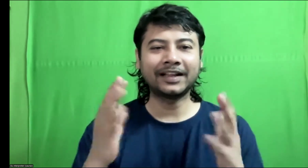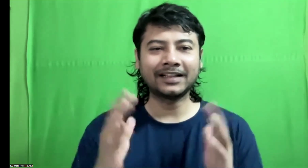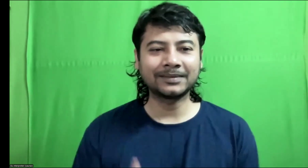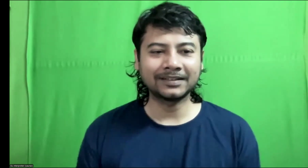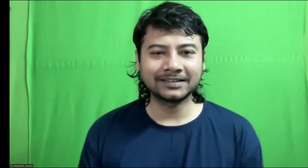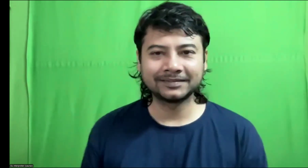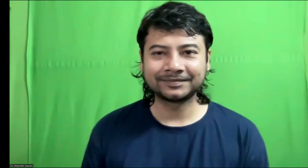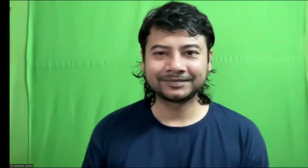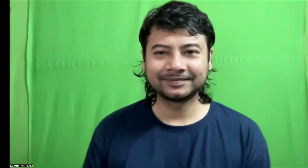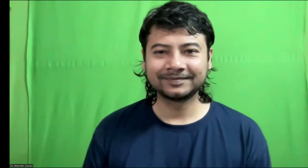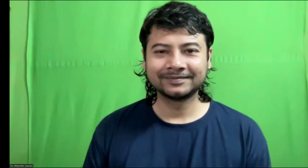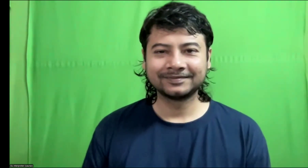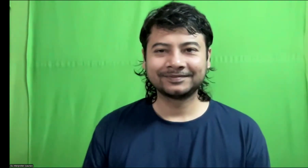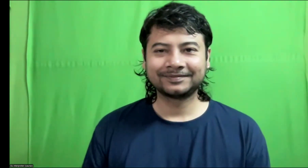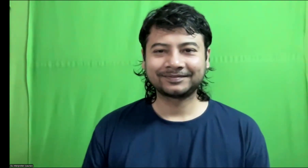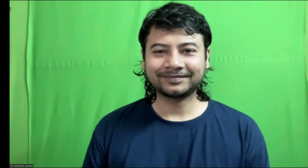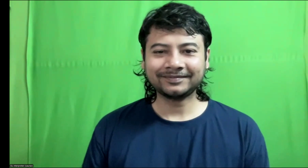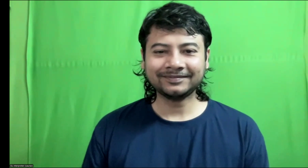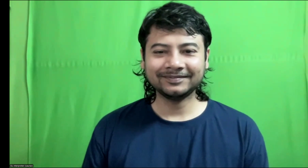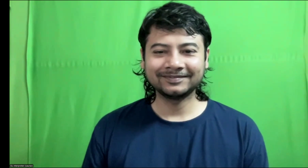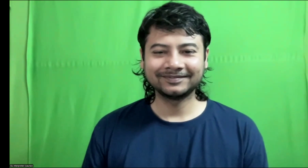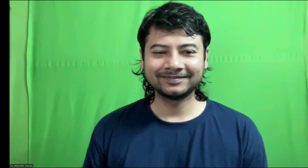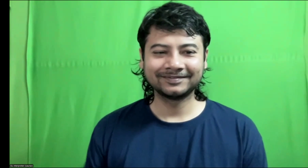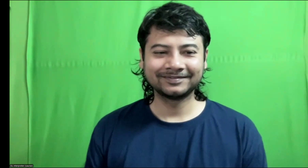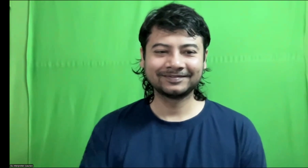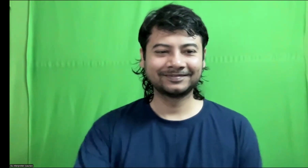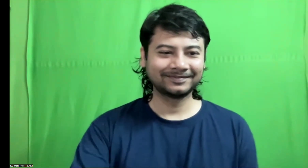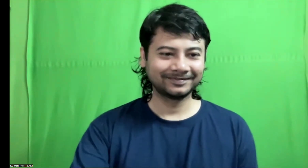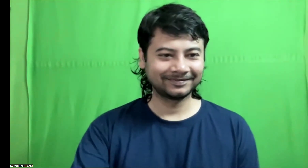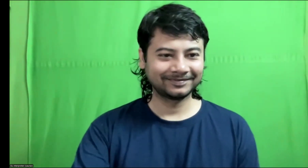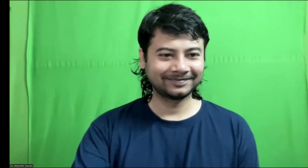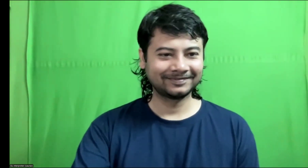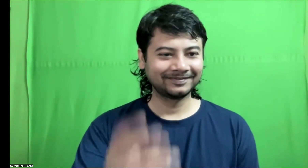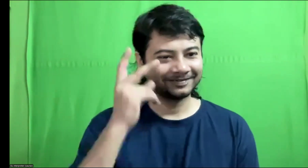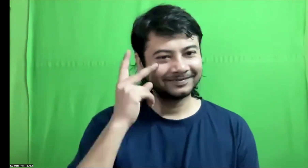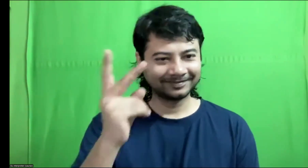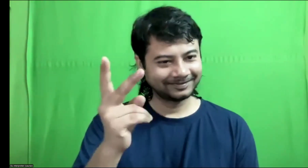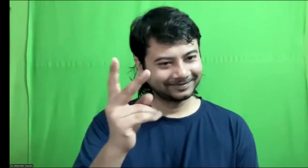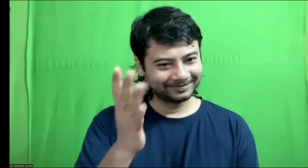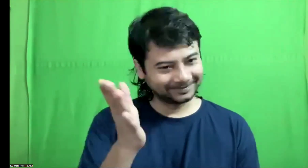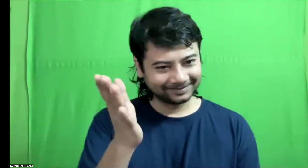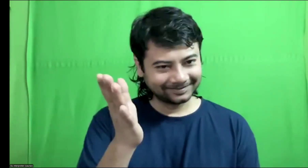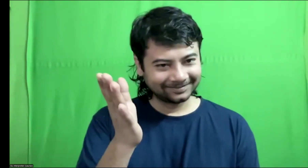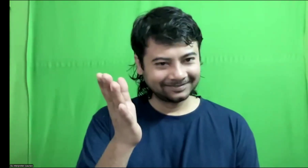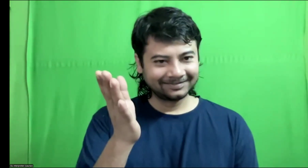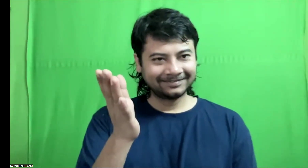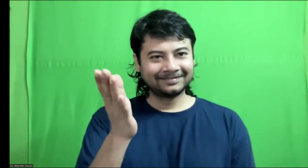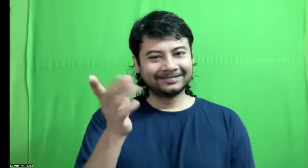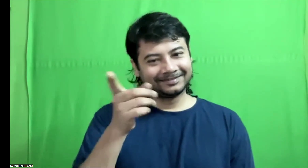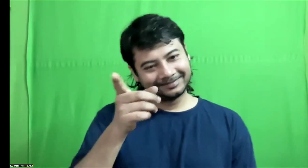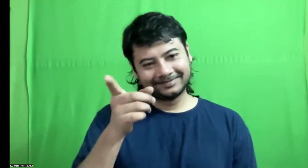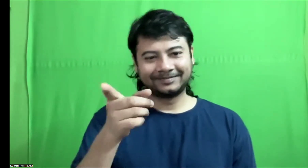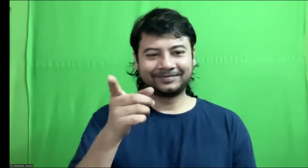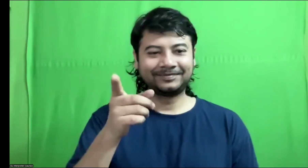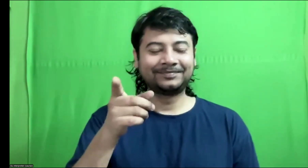They're all waving hands, Mataji. Great. So this like this every month, every year, this month we